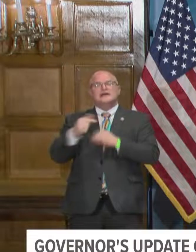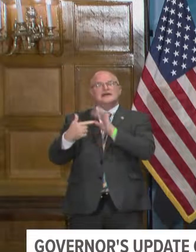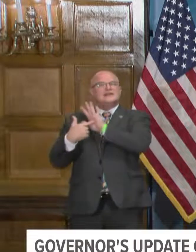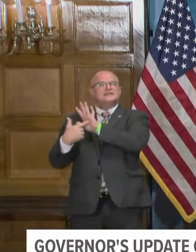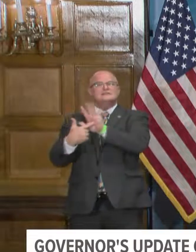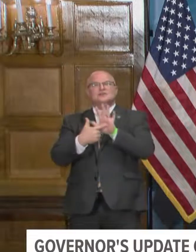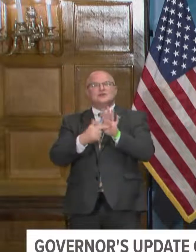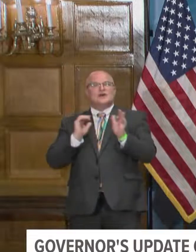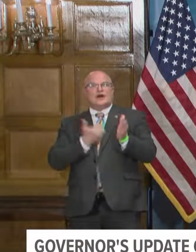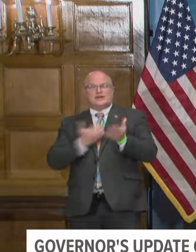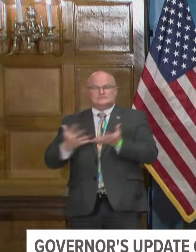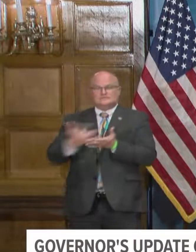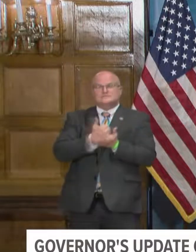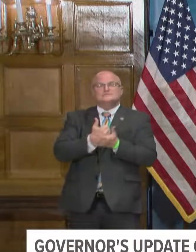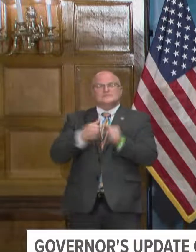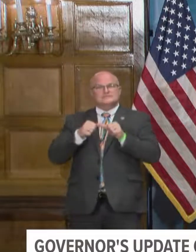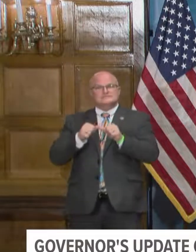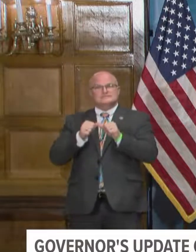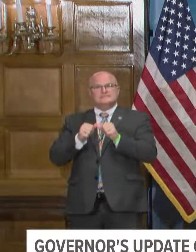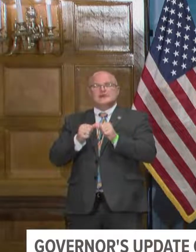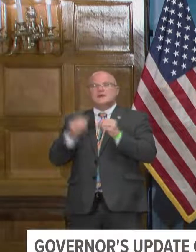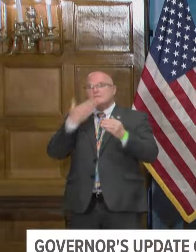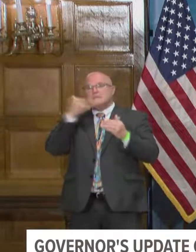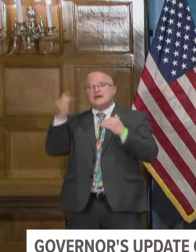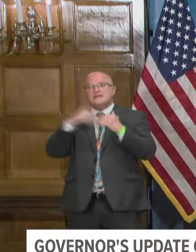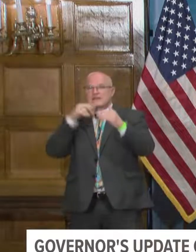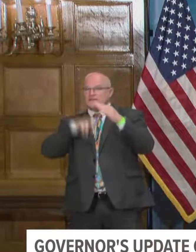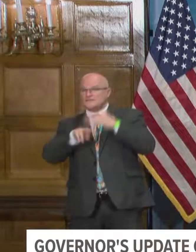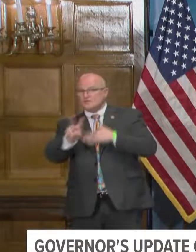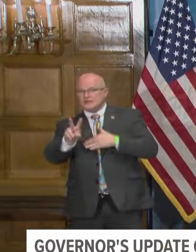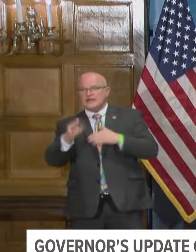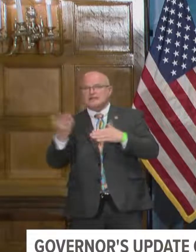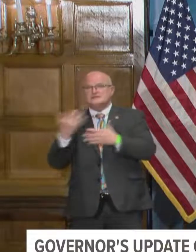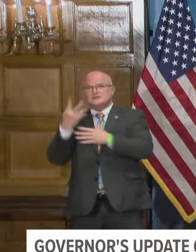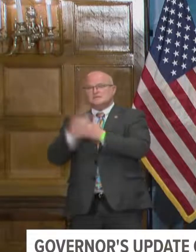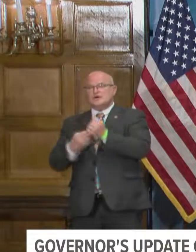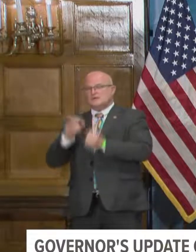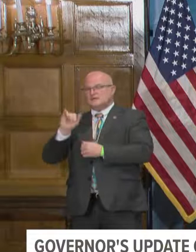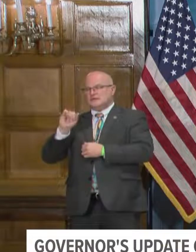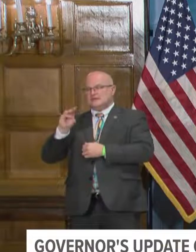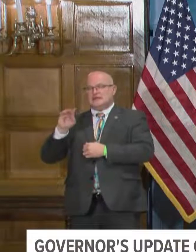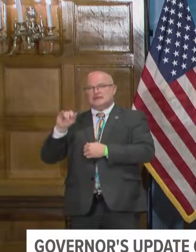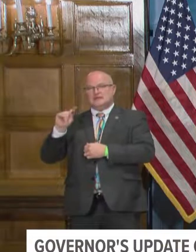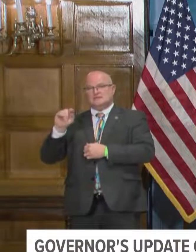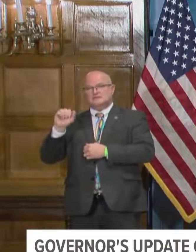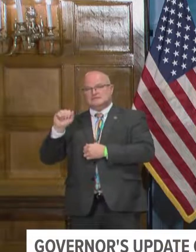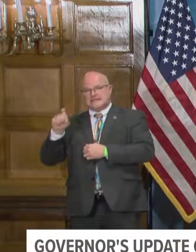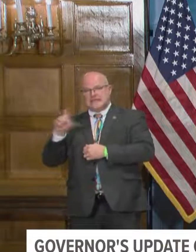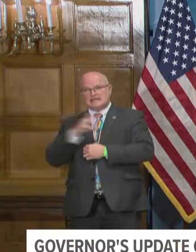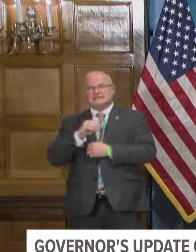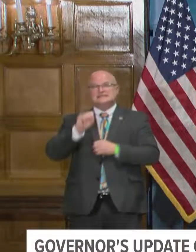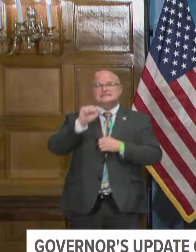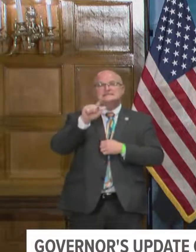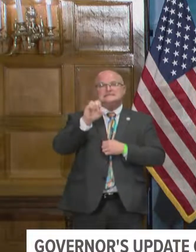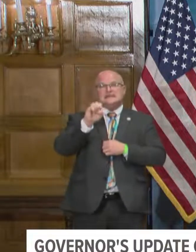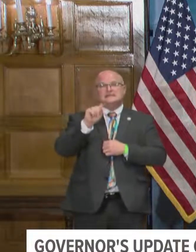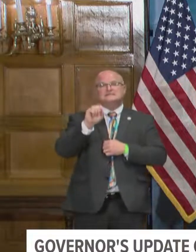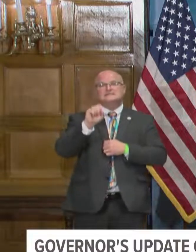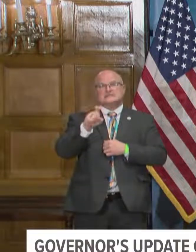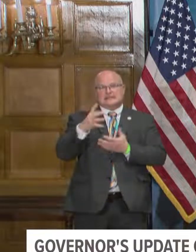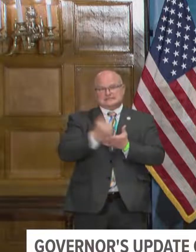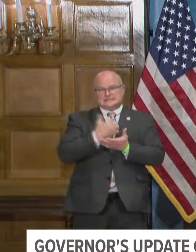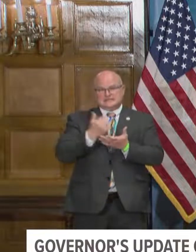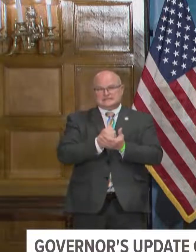our revenues continue to exceed our forecast in both income tax and sales tax collections. We are now